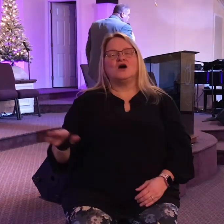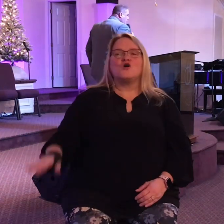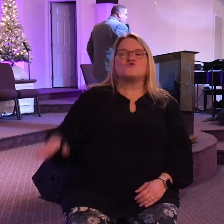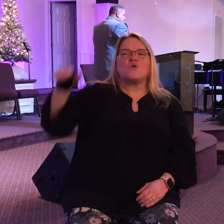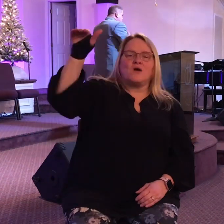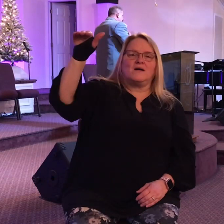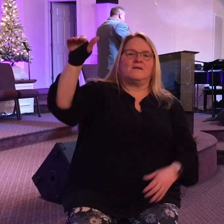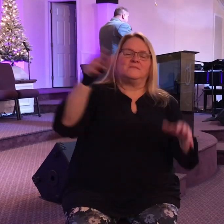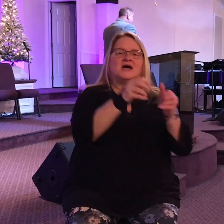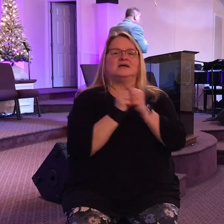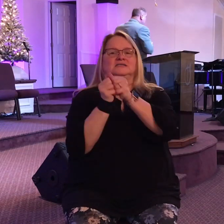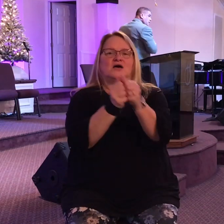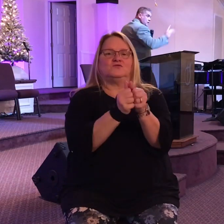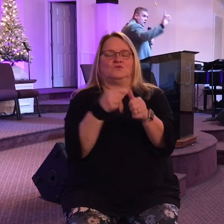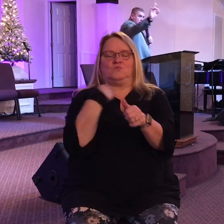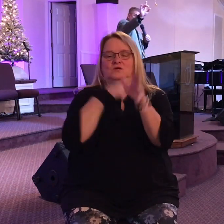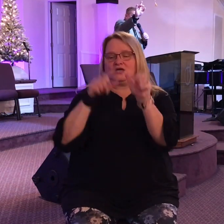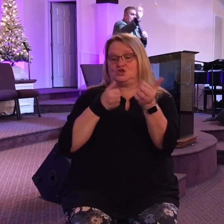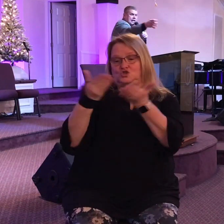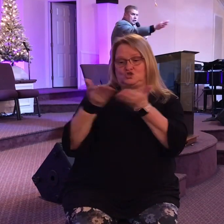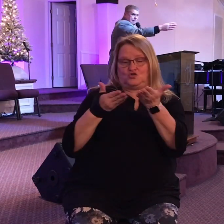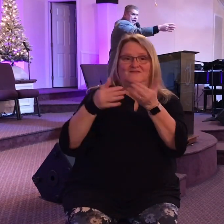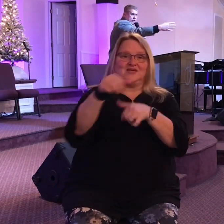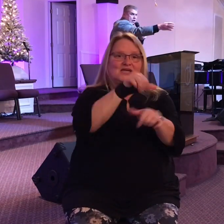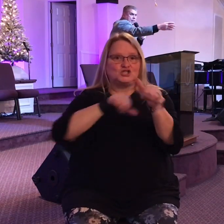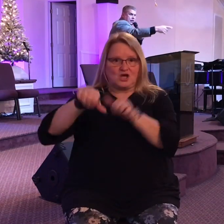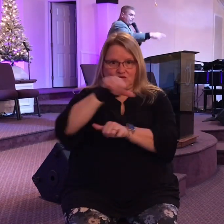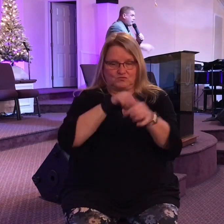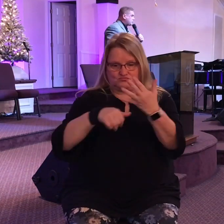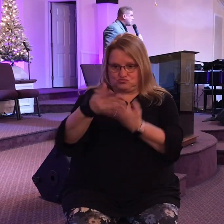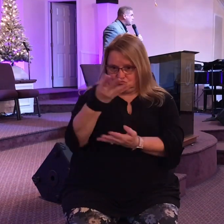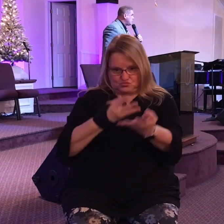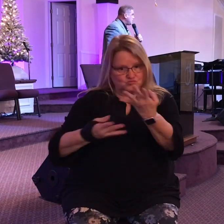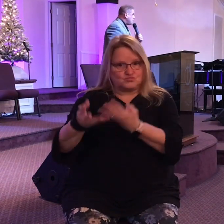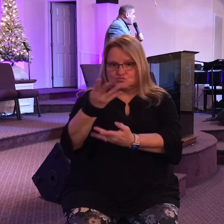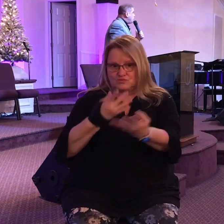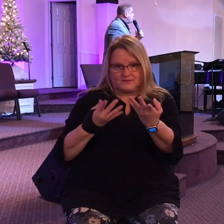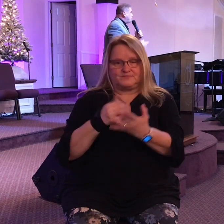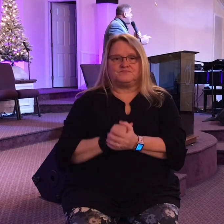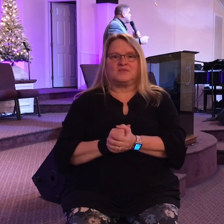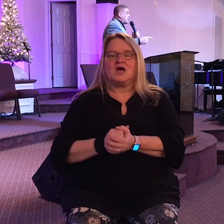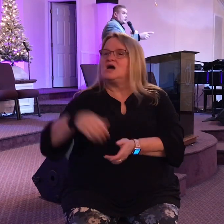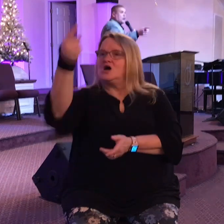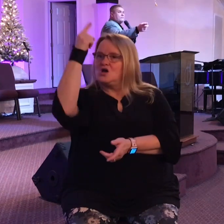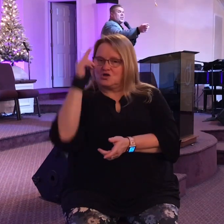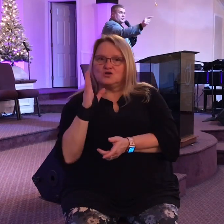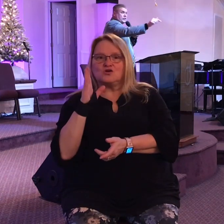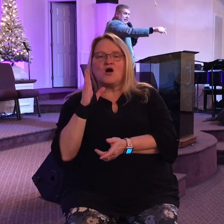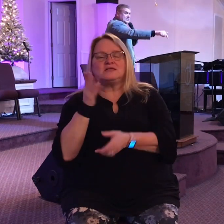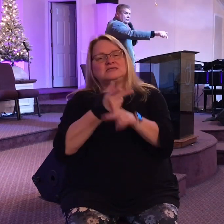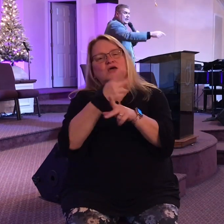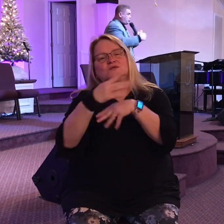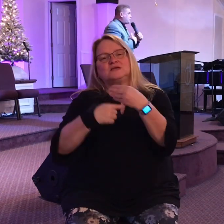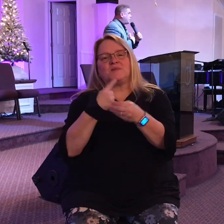We serve God by serving other people. God cares about how you care about other folks. And you, Bible says, if you have done